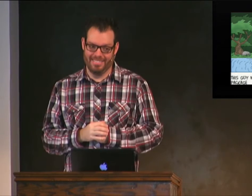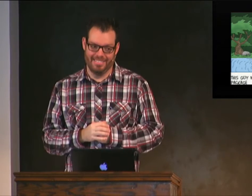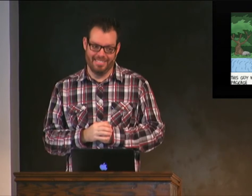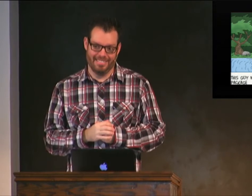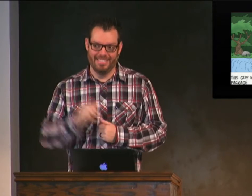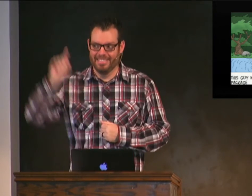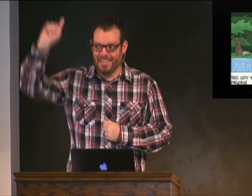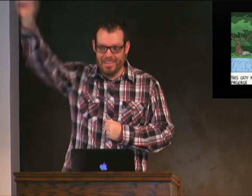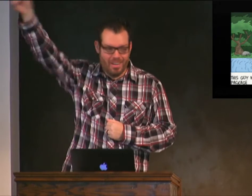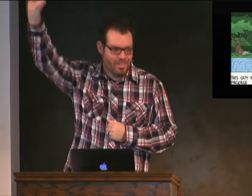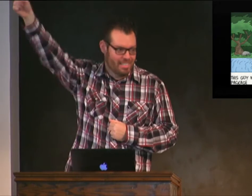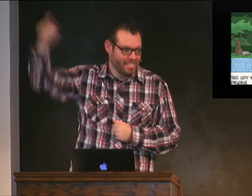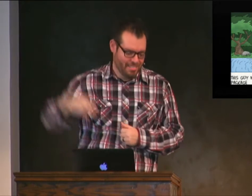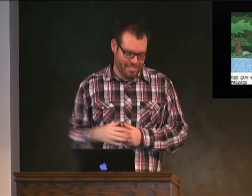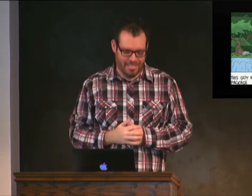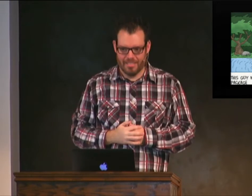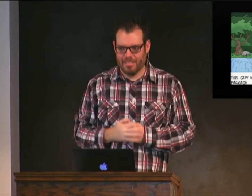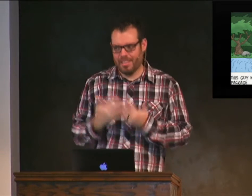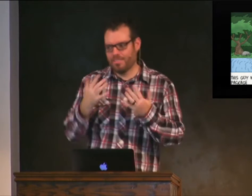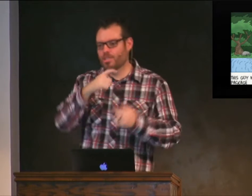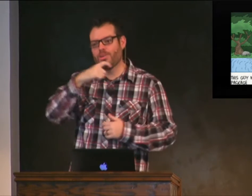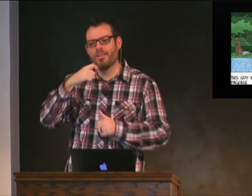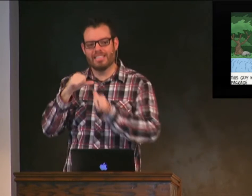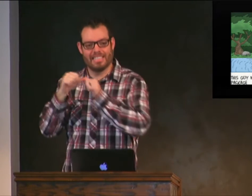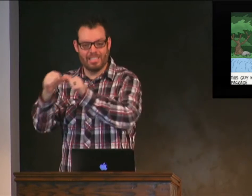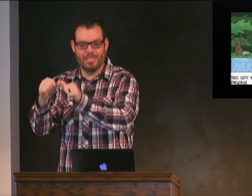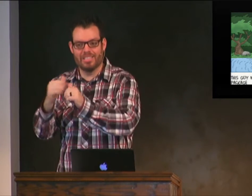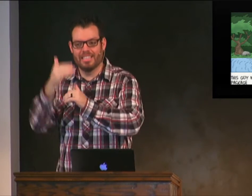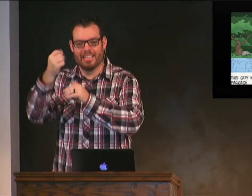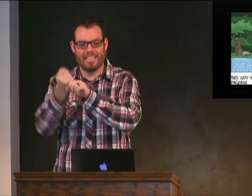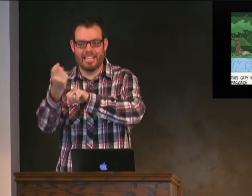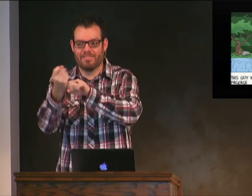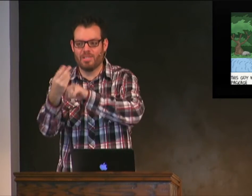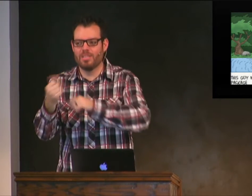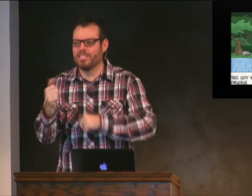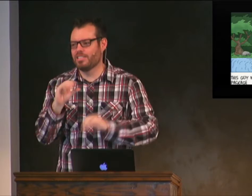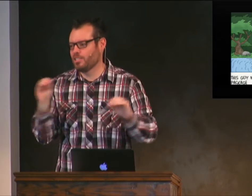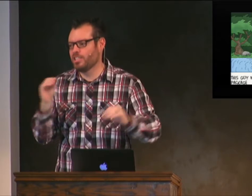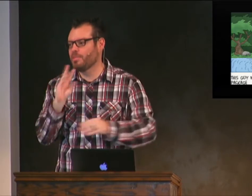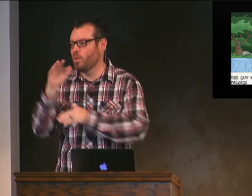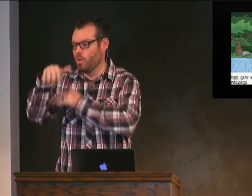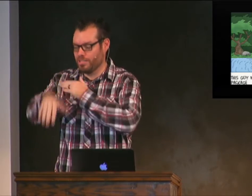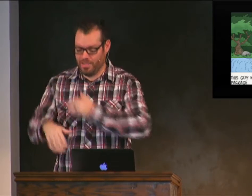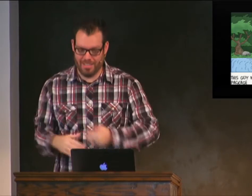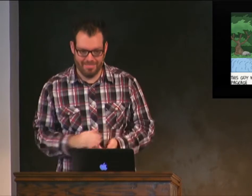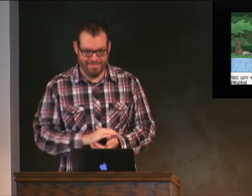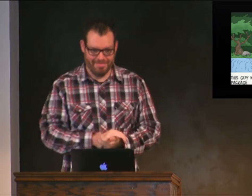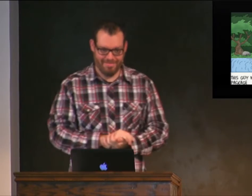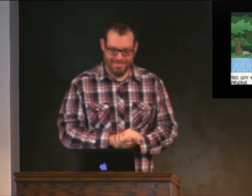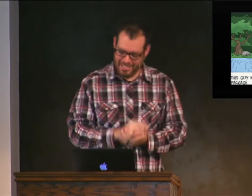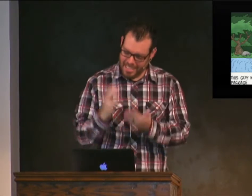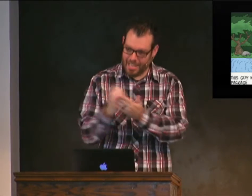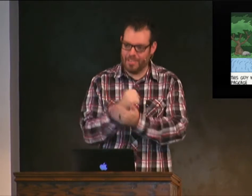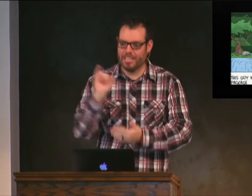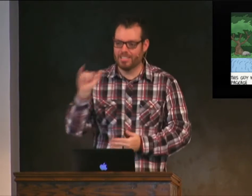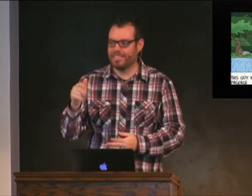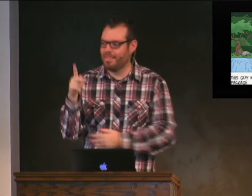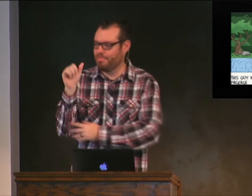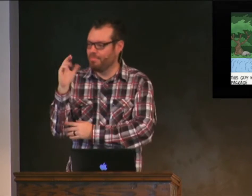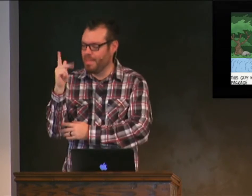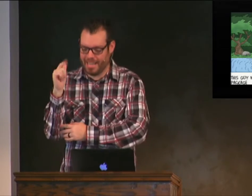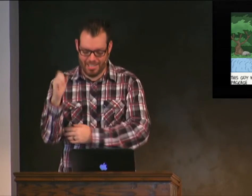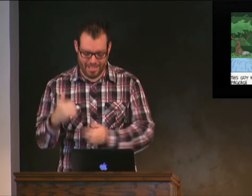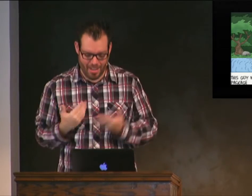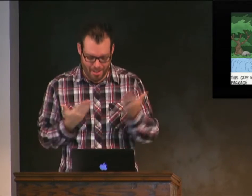now. Over there. If the drought continues the next few years, there's going to be no waterfall. Take advantage